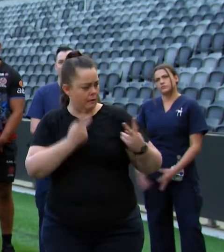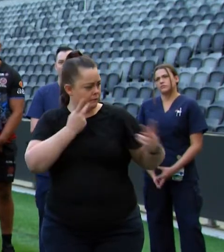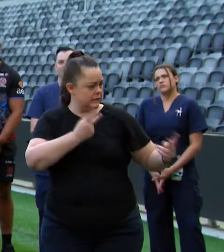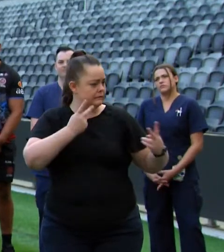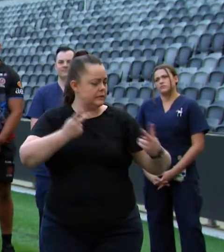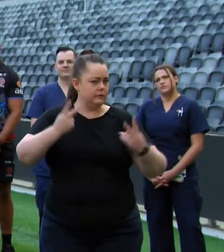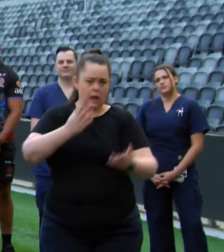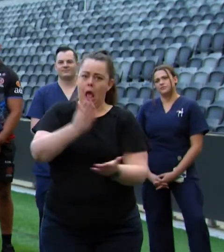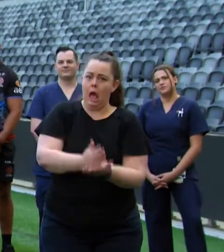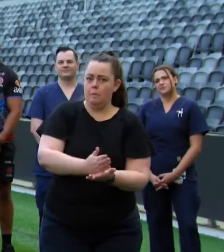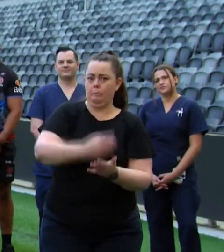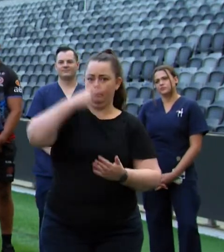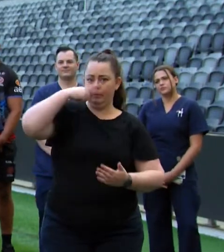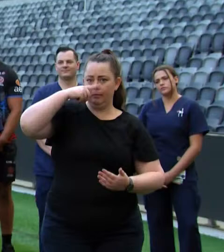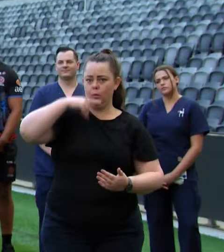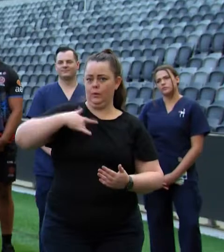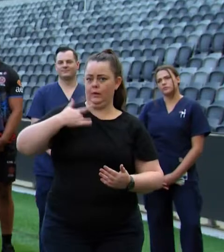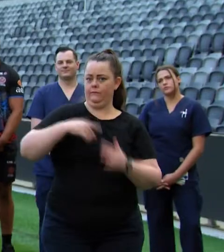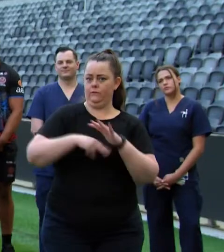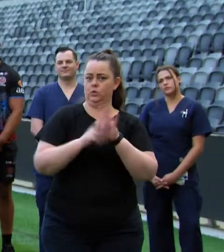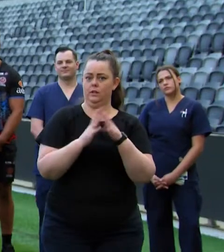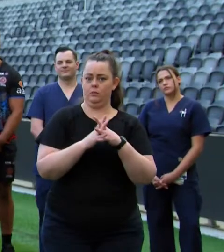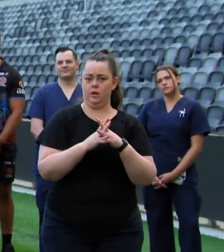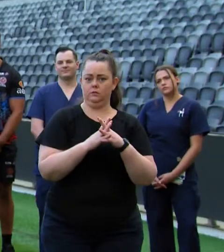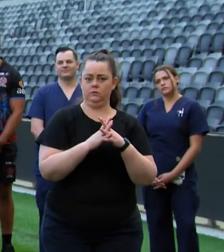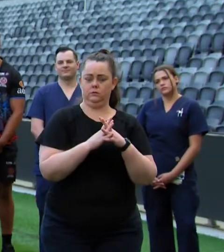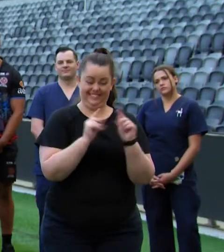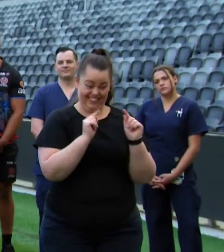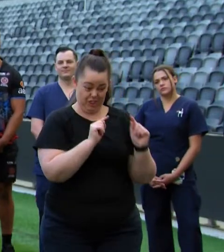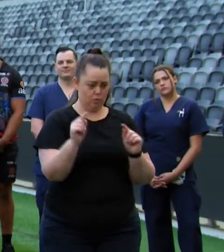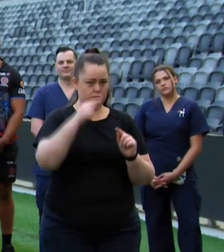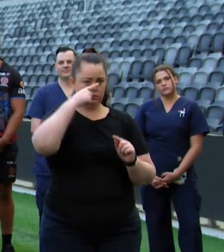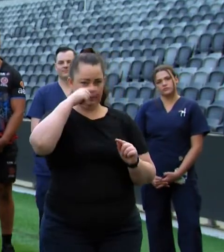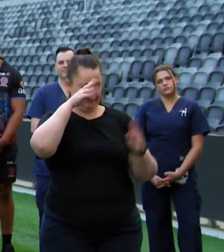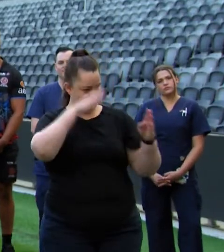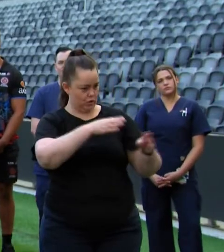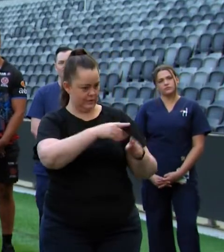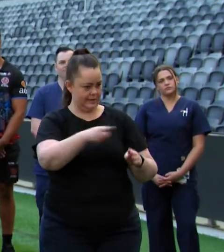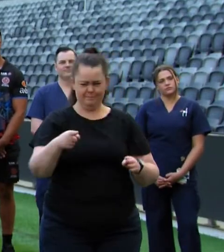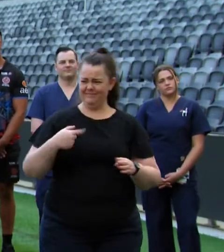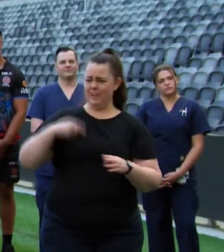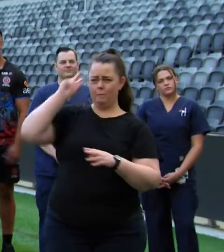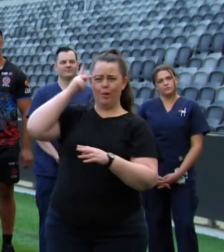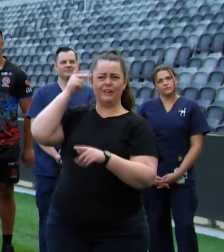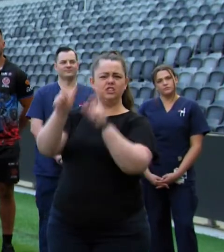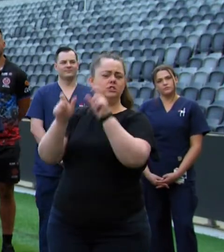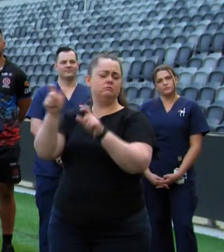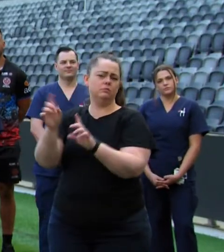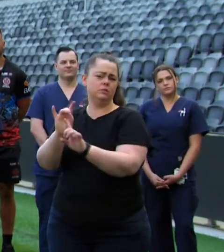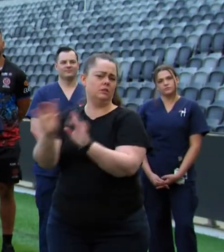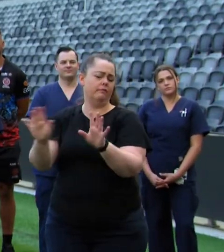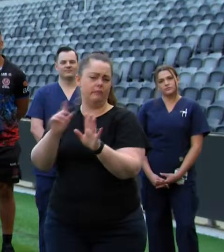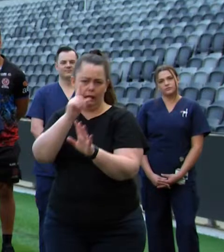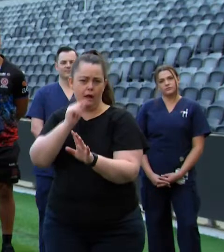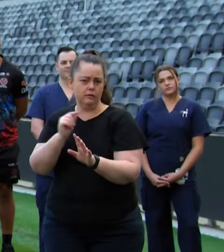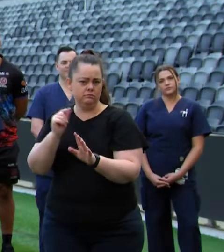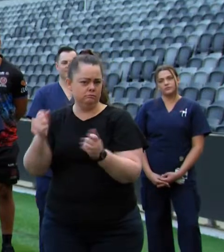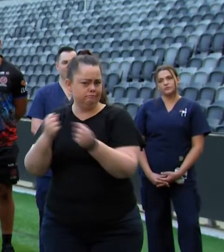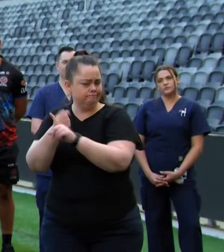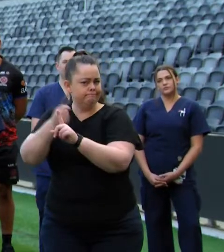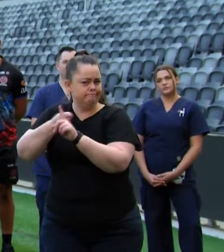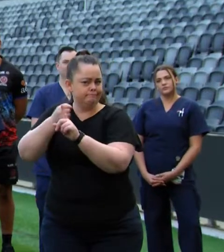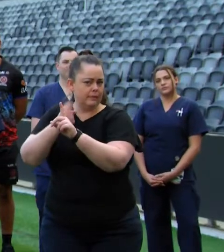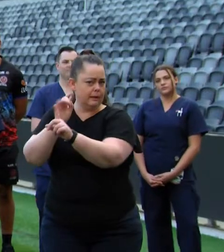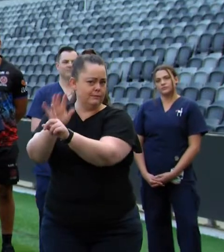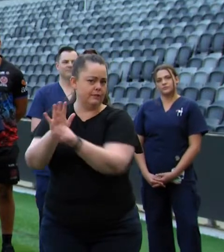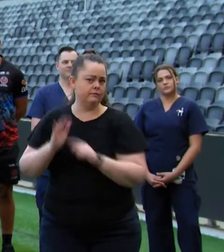people through this pandemic, ensuring that when we get to the 27th of February, we continue to lift restrictions and move through. That's my focus, and that's what I